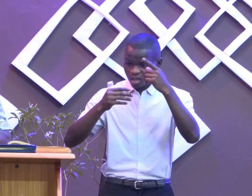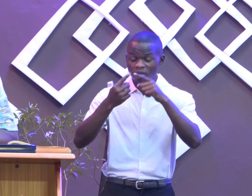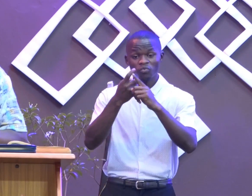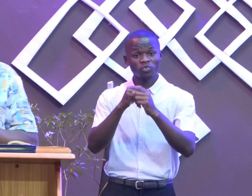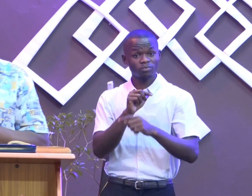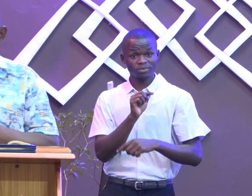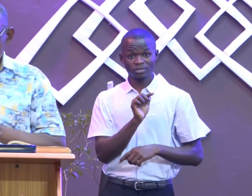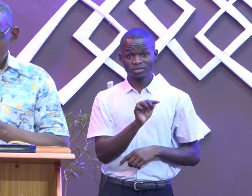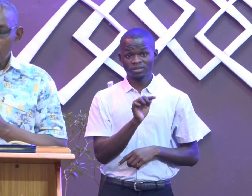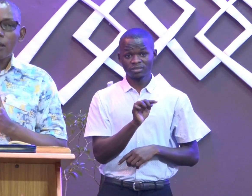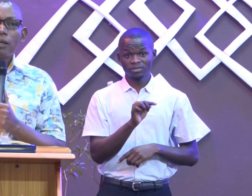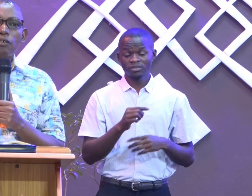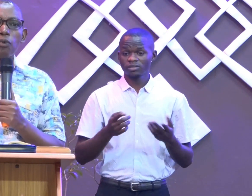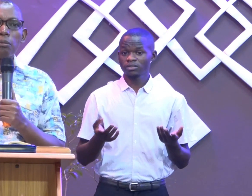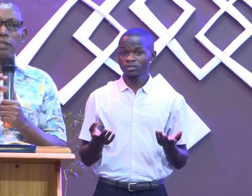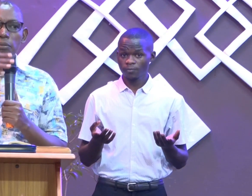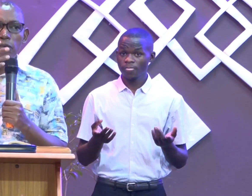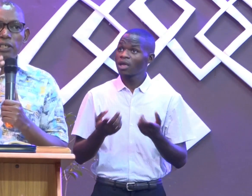so many things from his